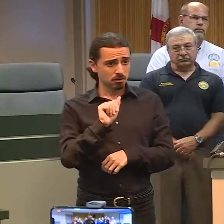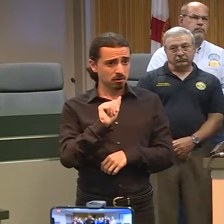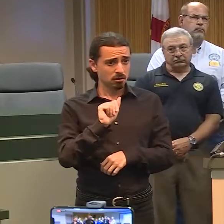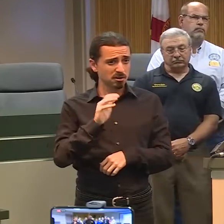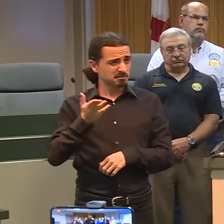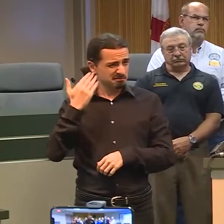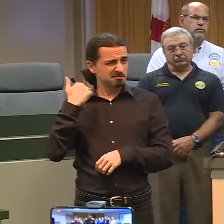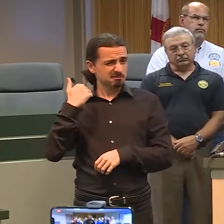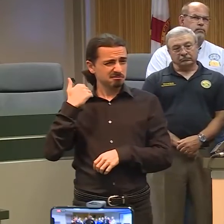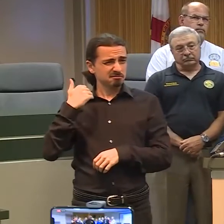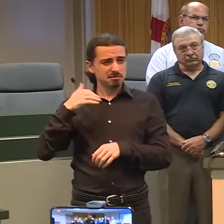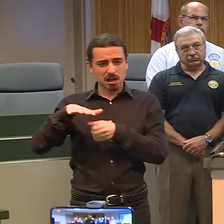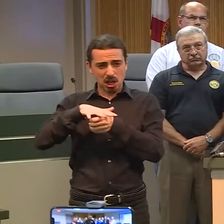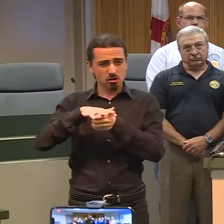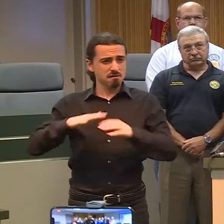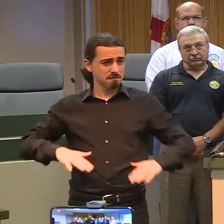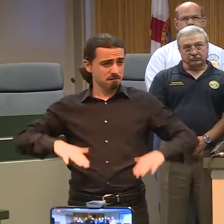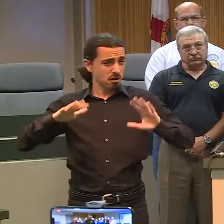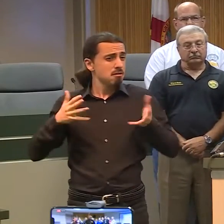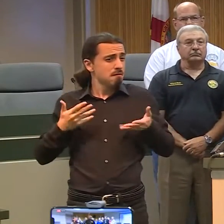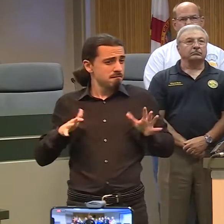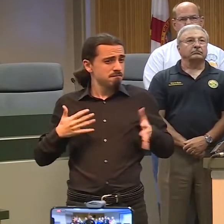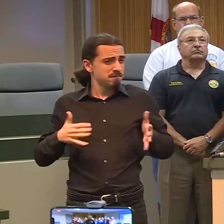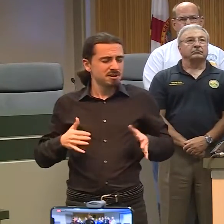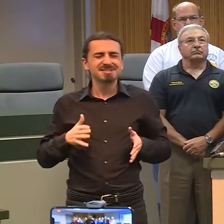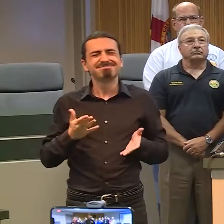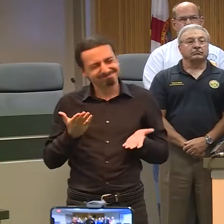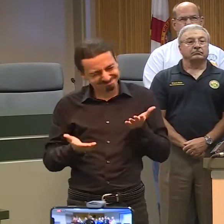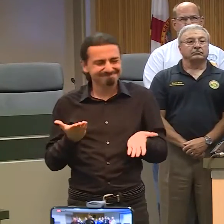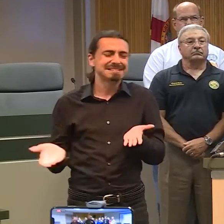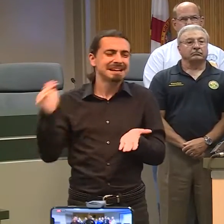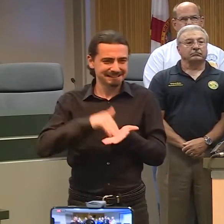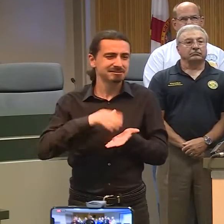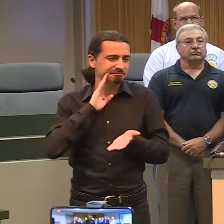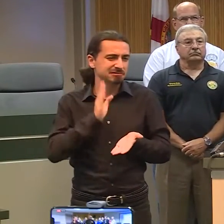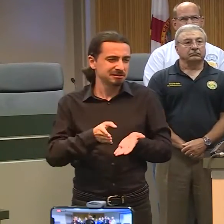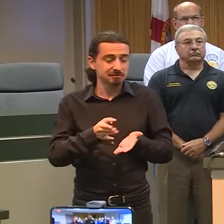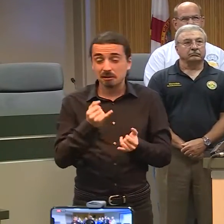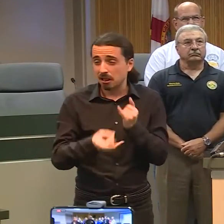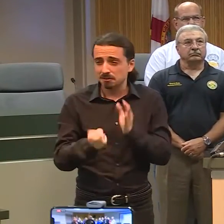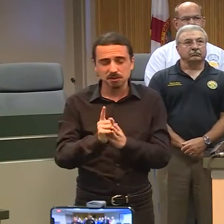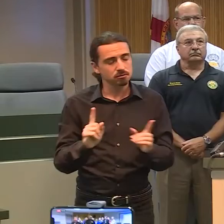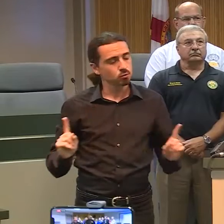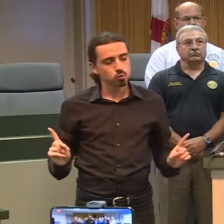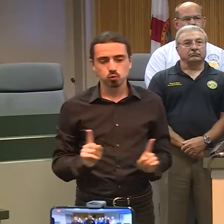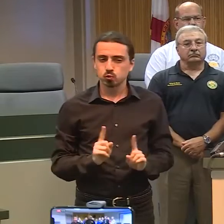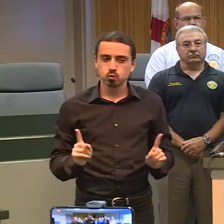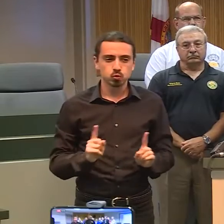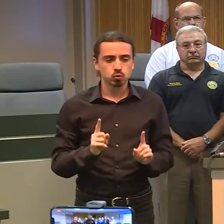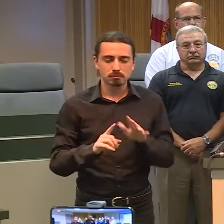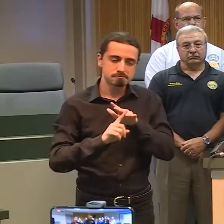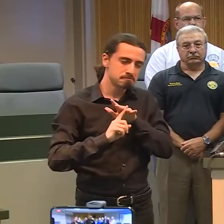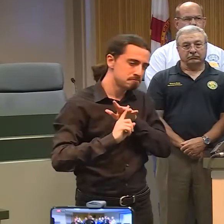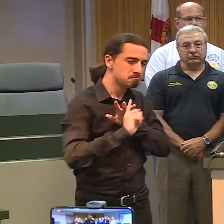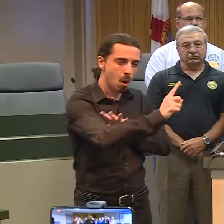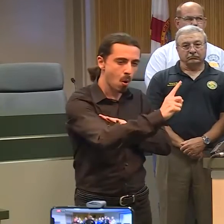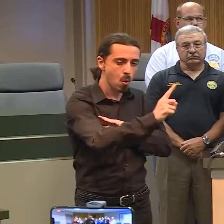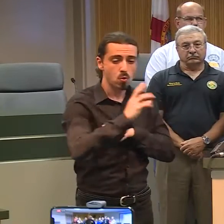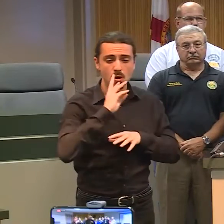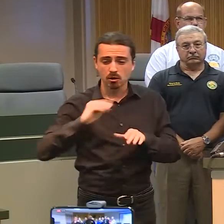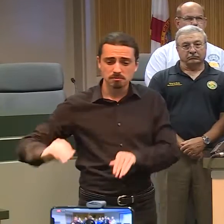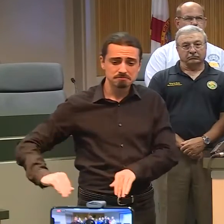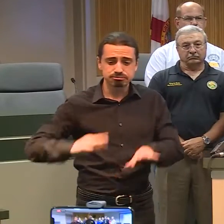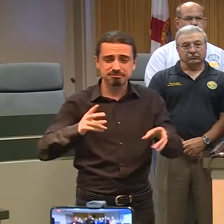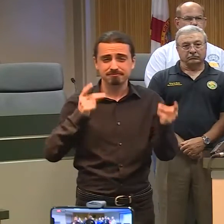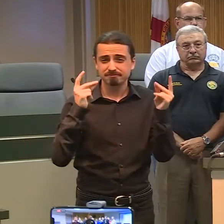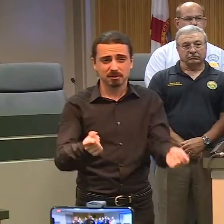you don't want to wait till the last minute. You remember during Irma and Matthew how quickly the waters rose. So, you know, use that